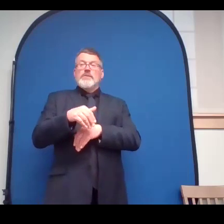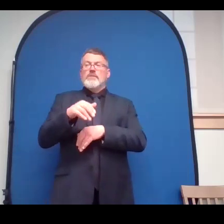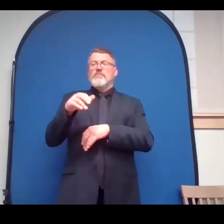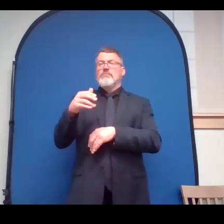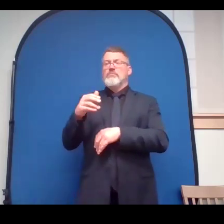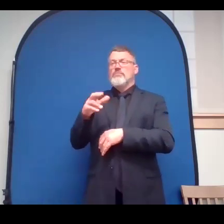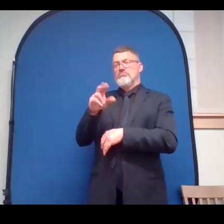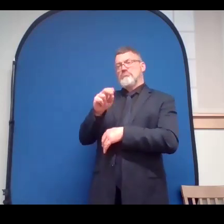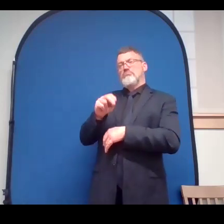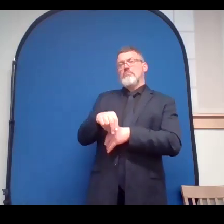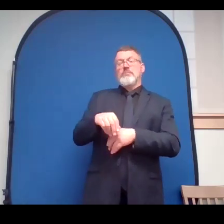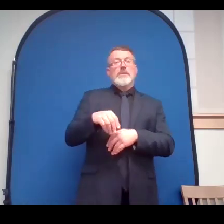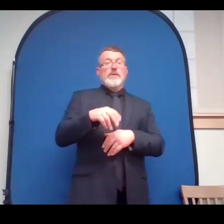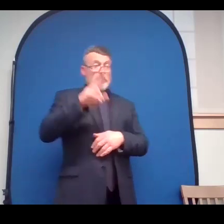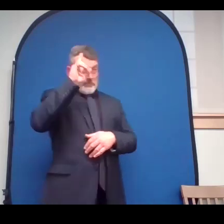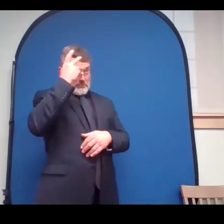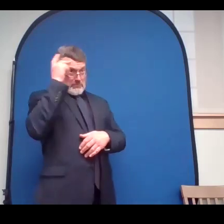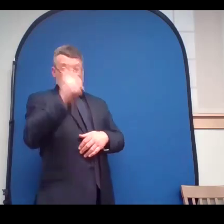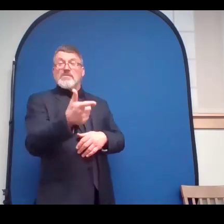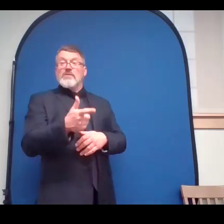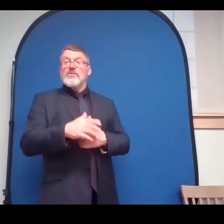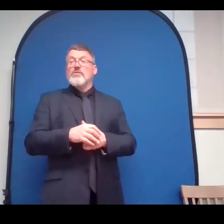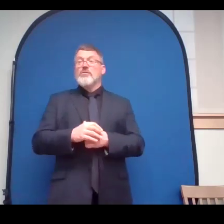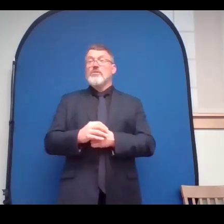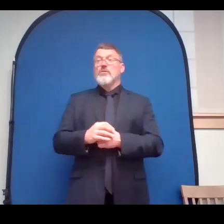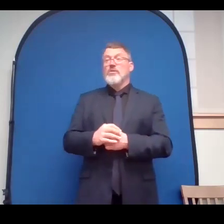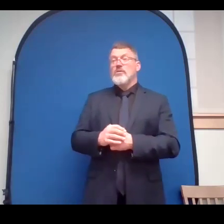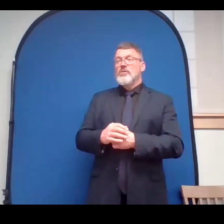I wouldn't say I changed my mind. I just...